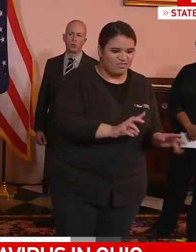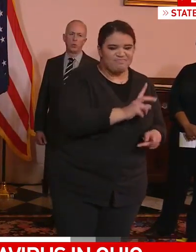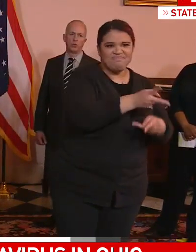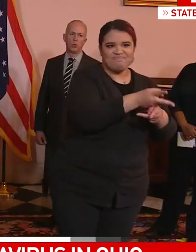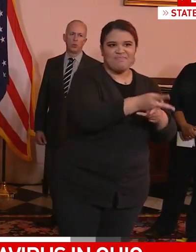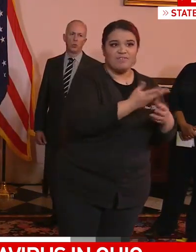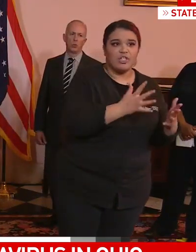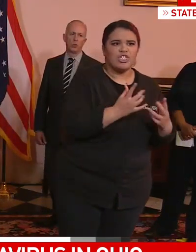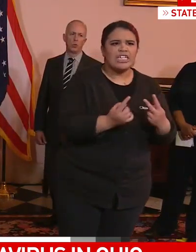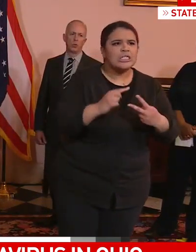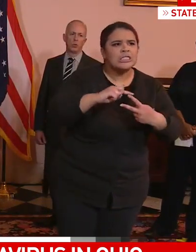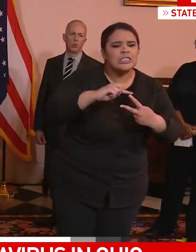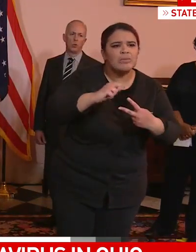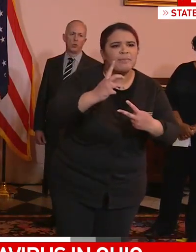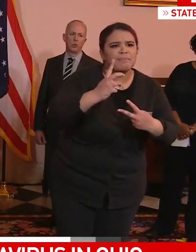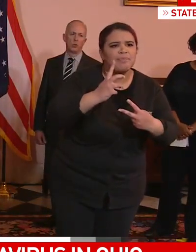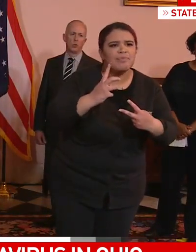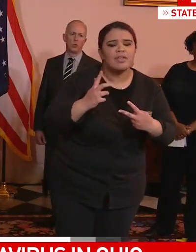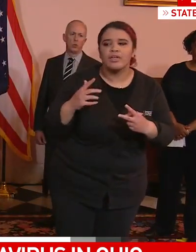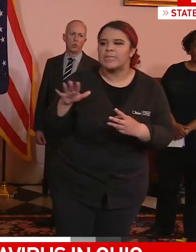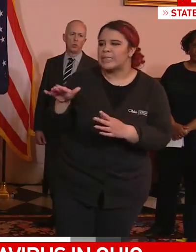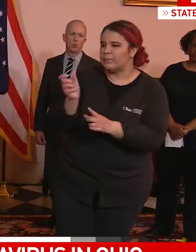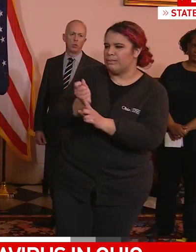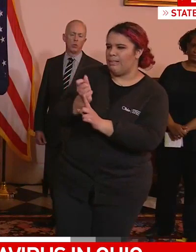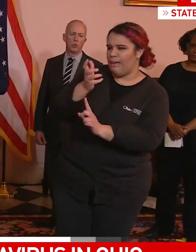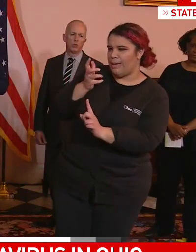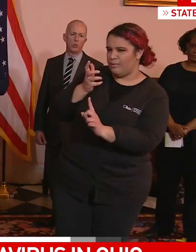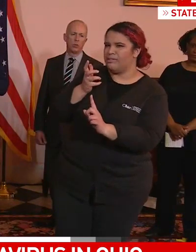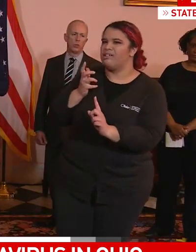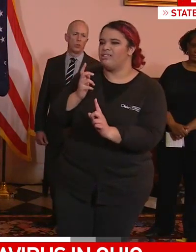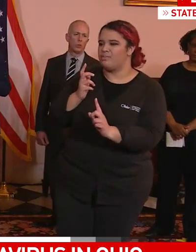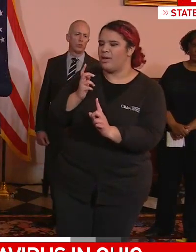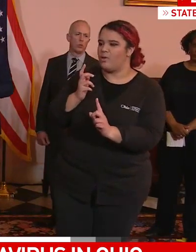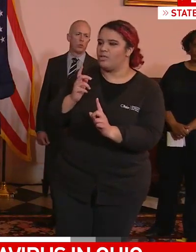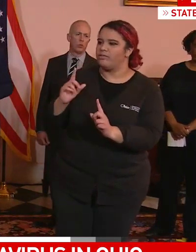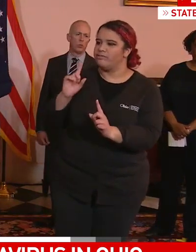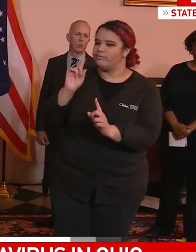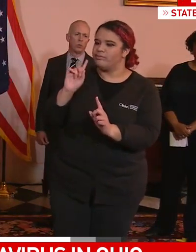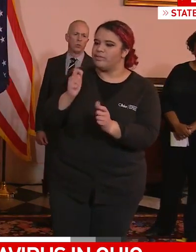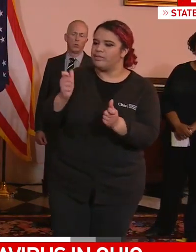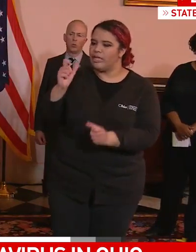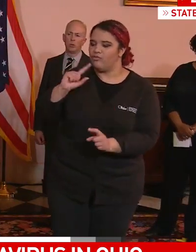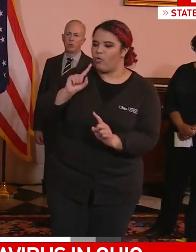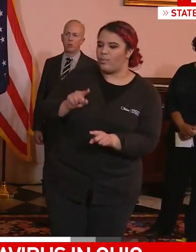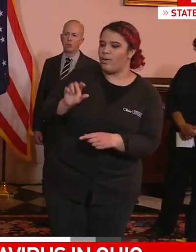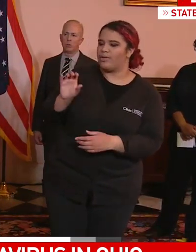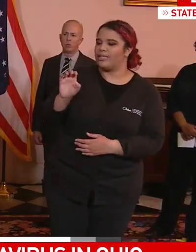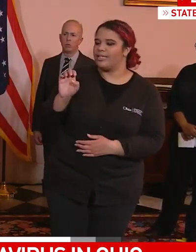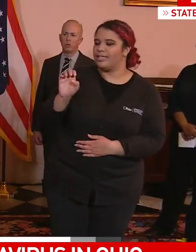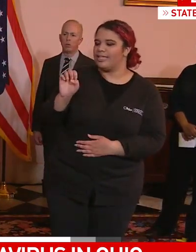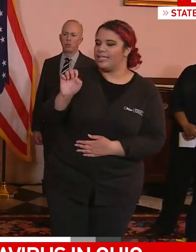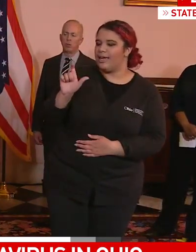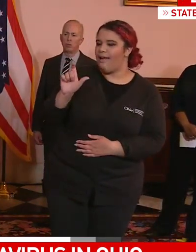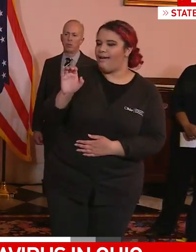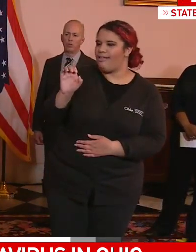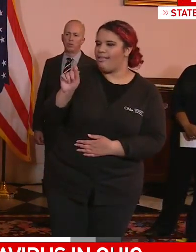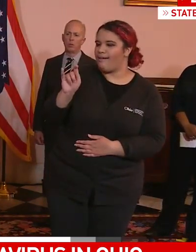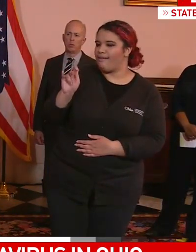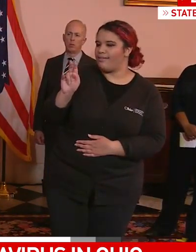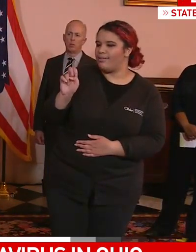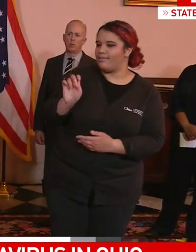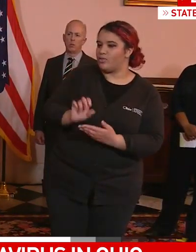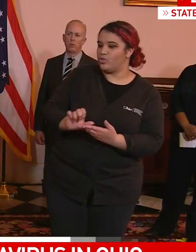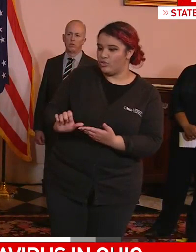question was? Can you elaborate a little bit more with regard to the order about elective surgeries? Yeah, that really is going to